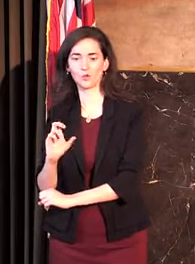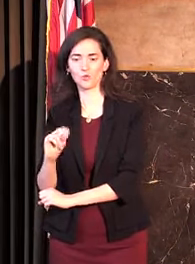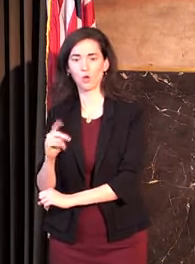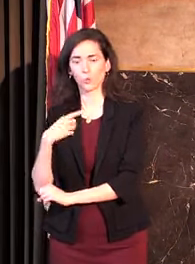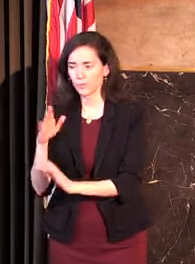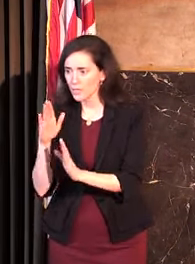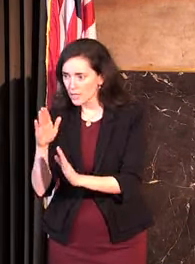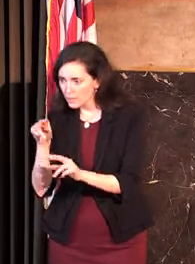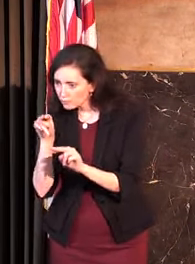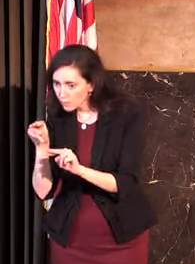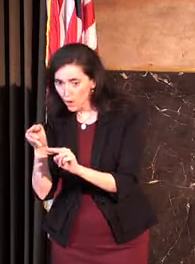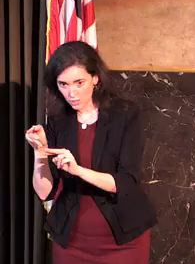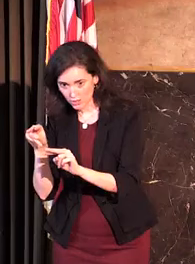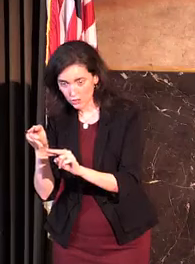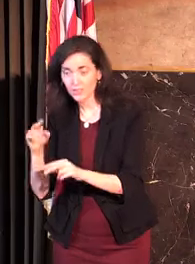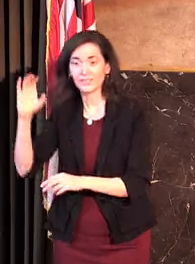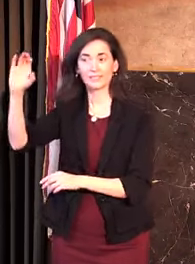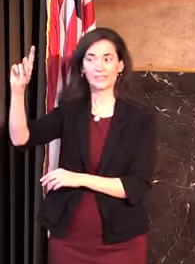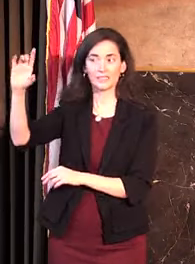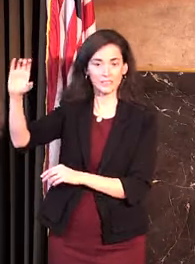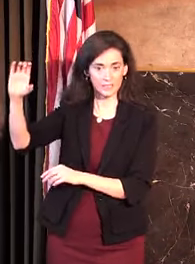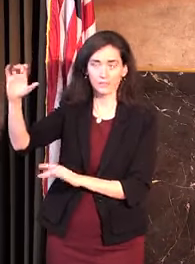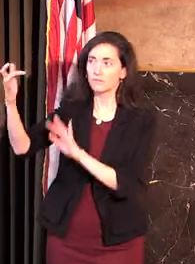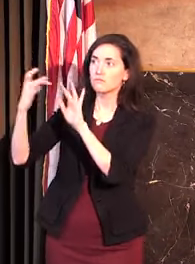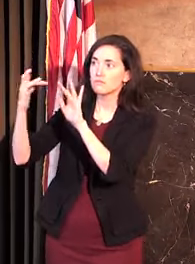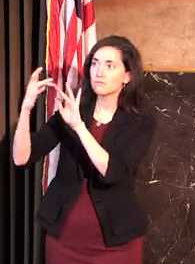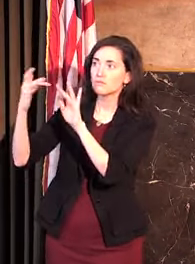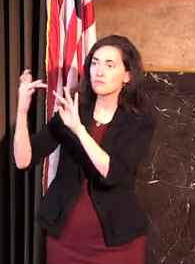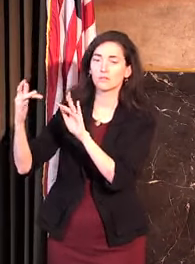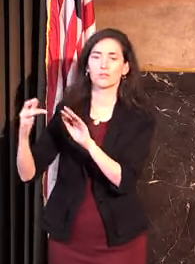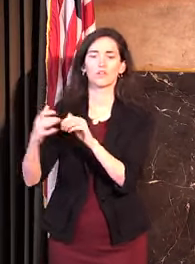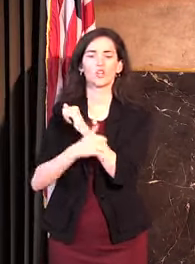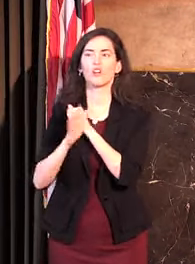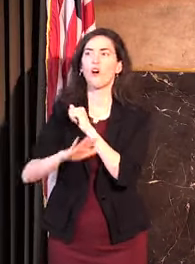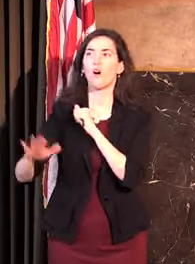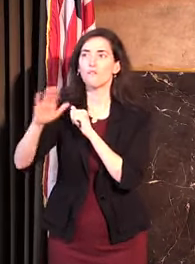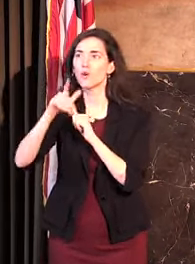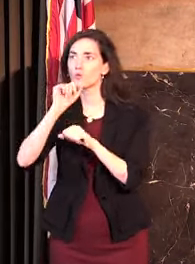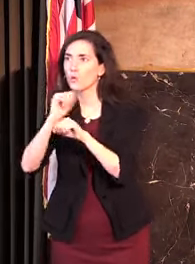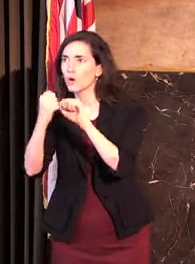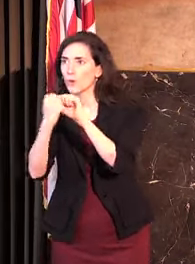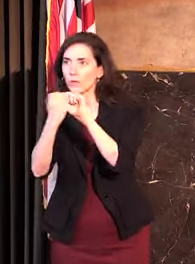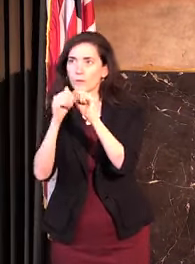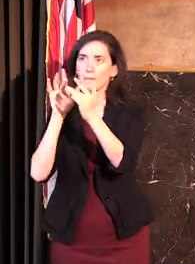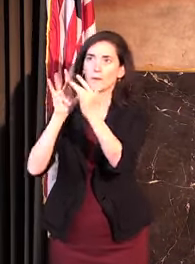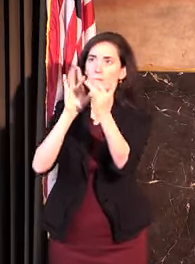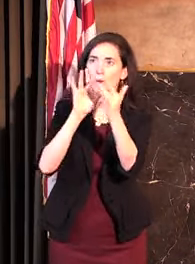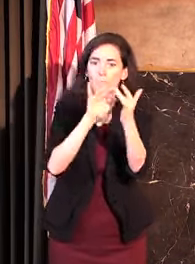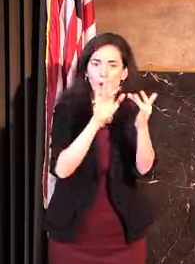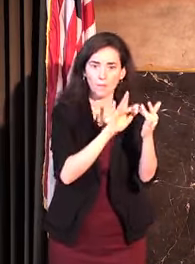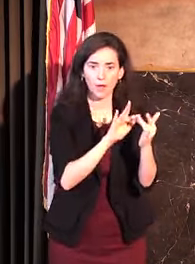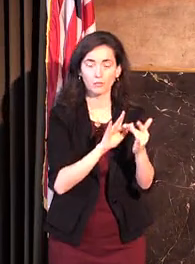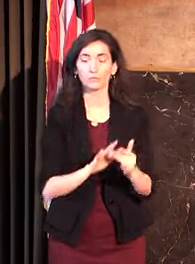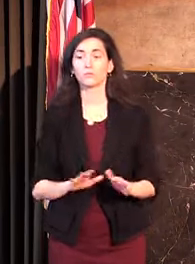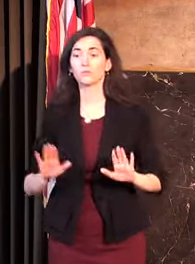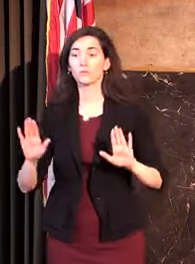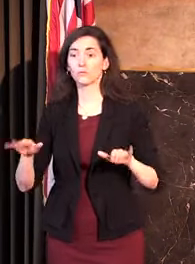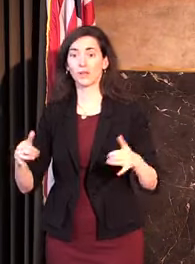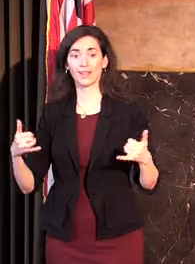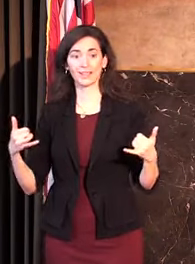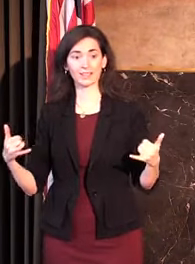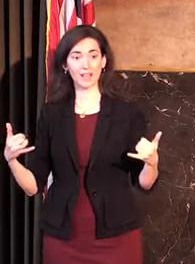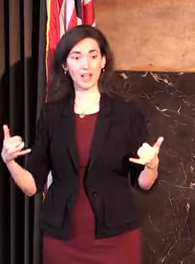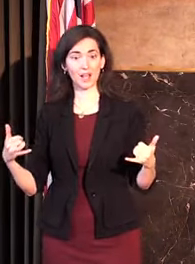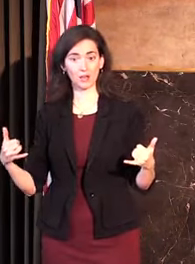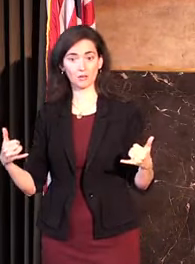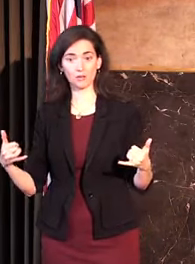contact with the CDC and colleagues from across the country. At this point, I'll tell you, it's not the time to panic, but it is time to